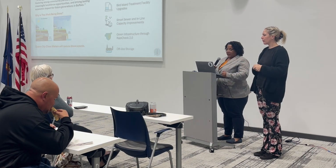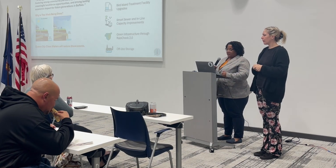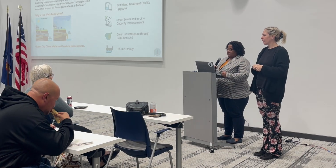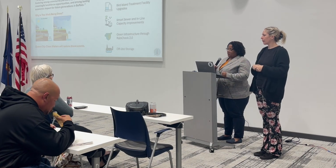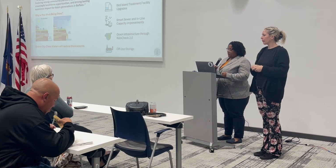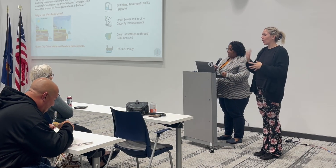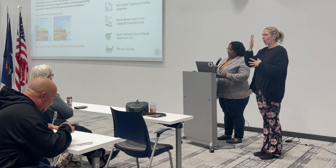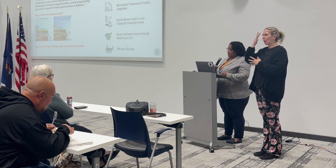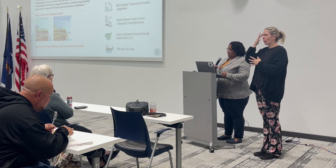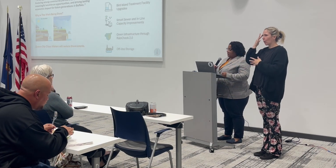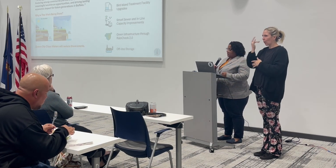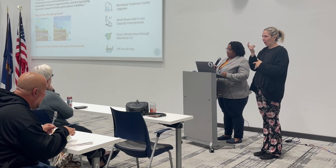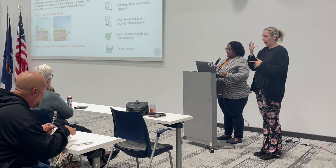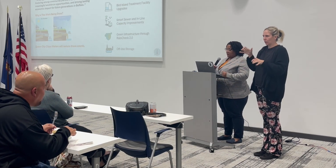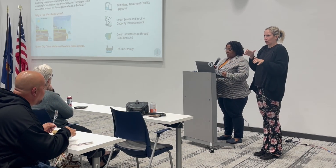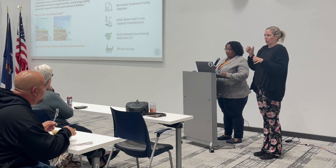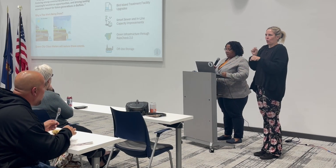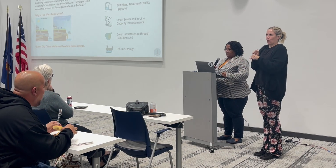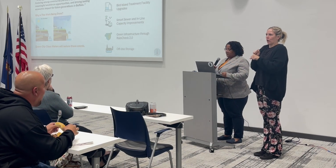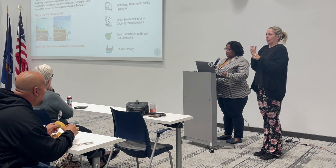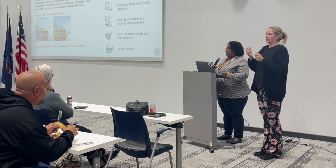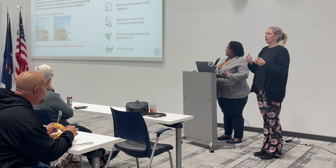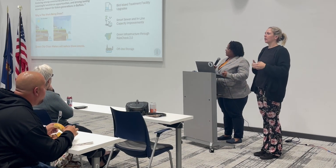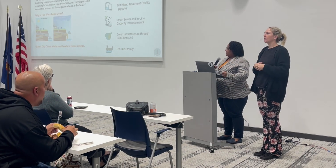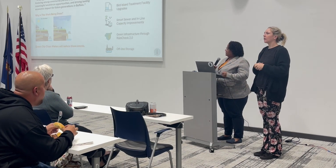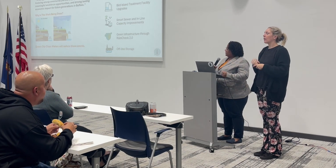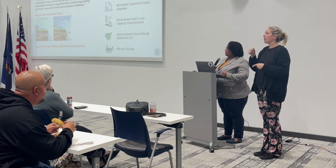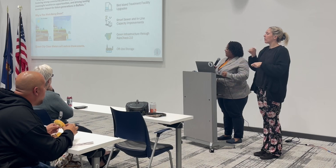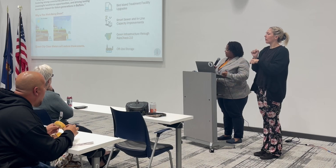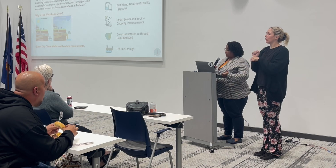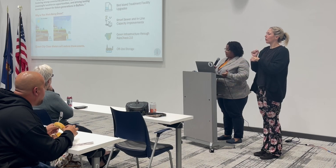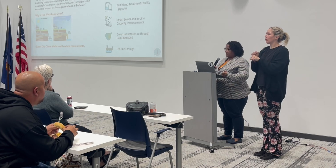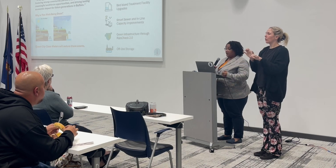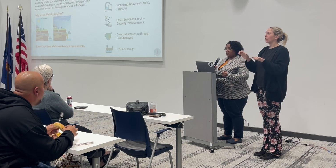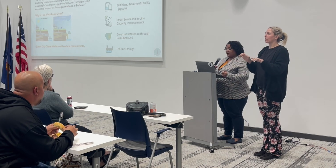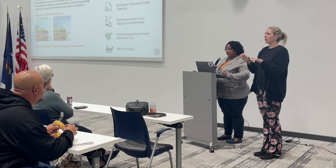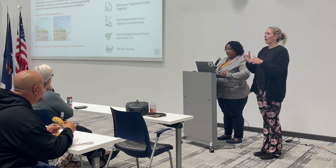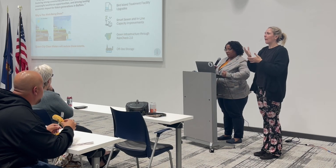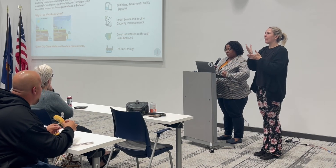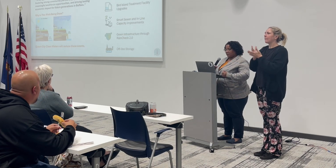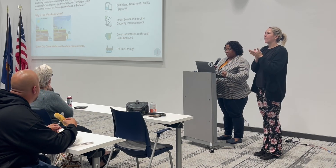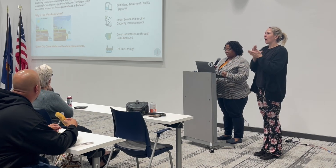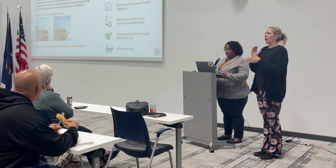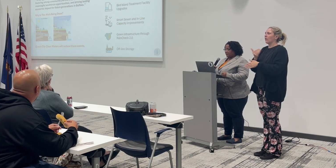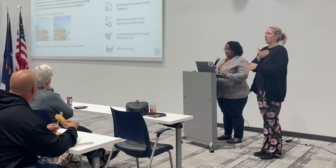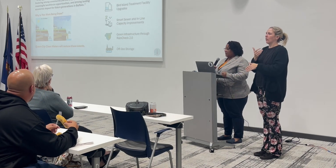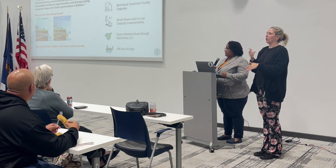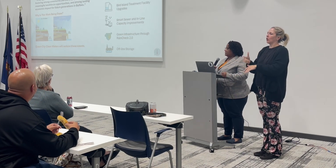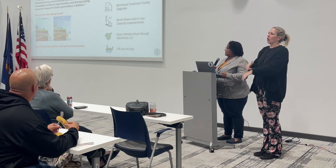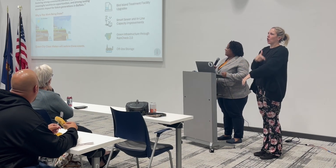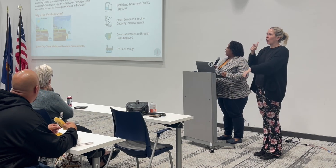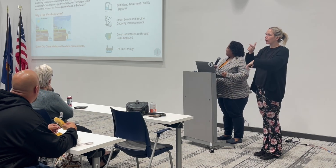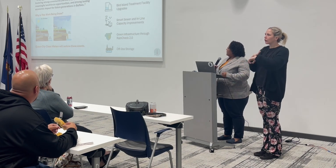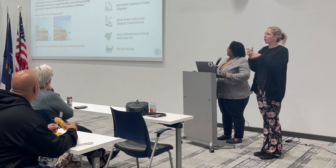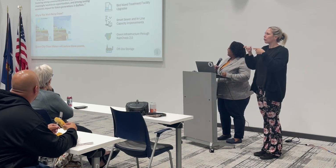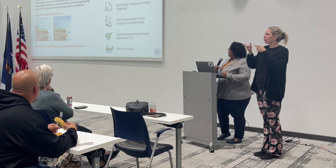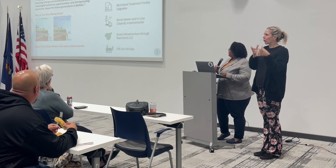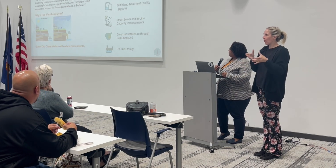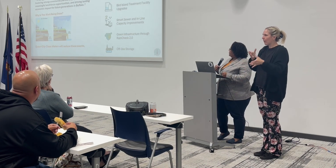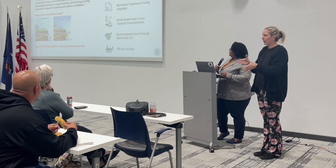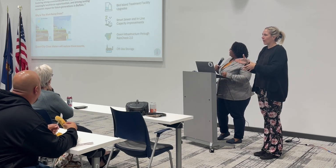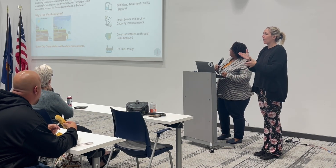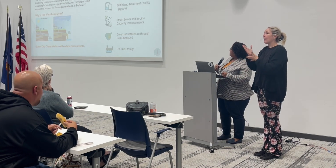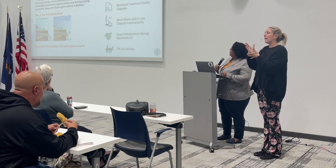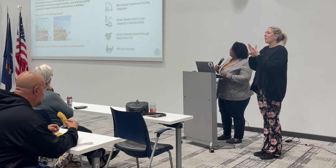So why is this work being done? This work is being done as part, again, of our long-term control plan. It is